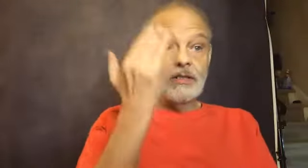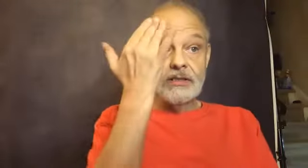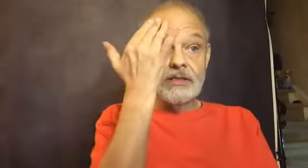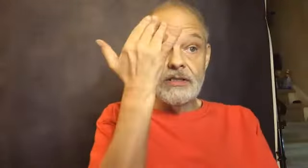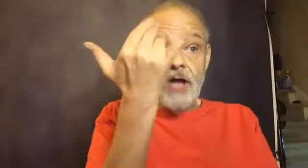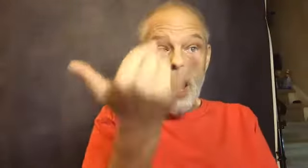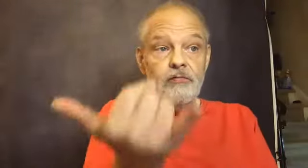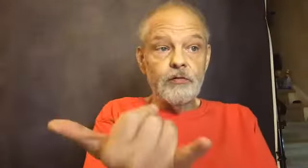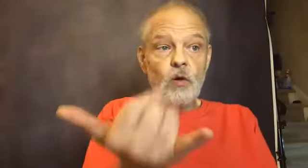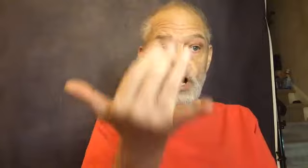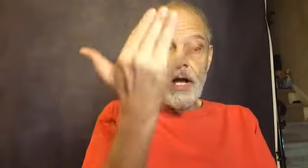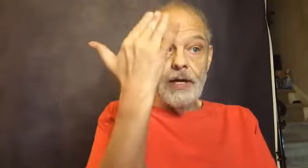This is the sign for why.